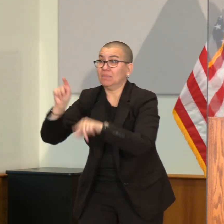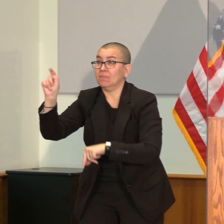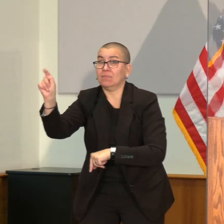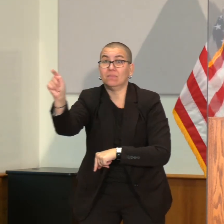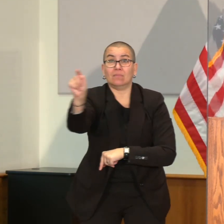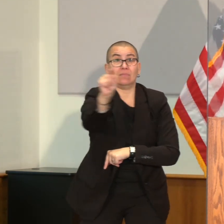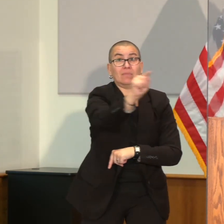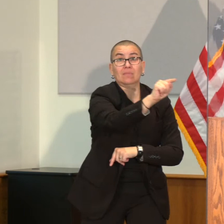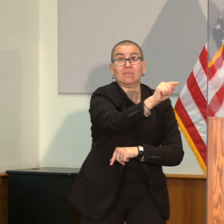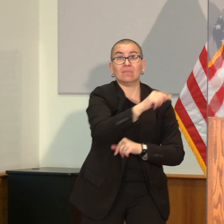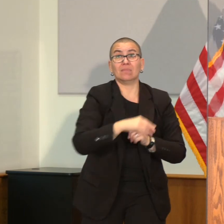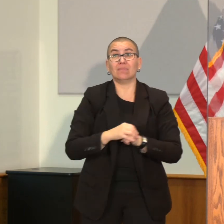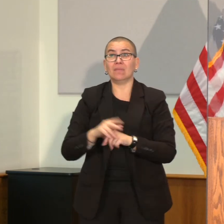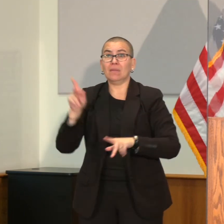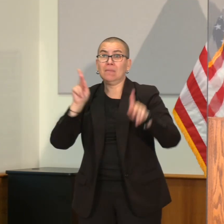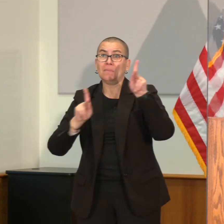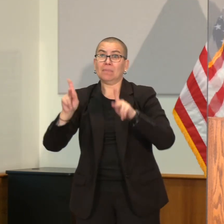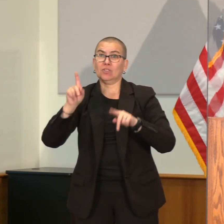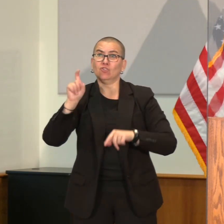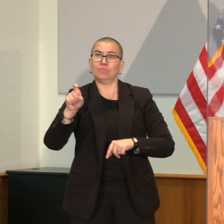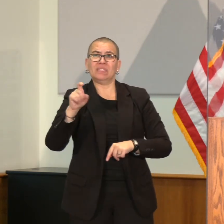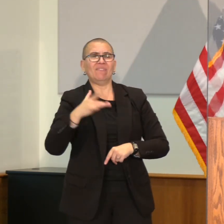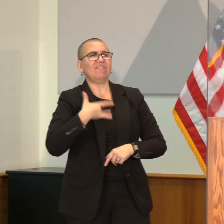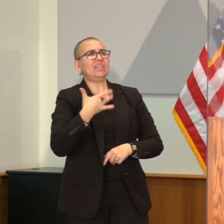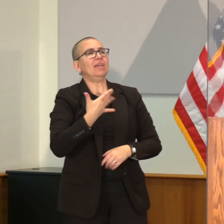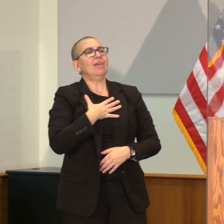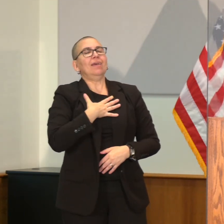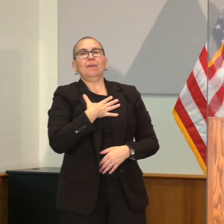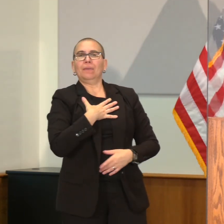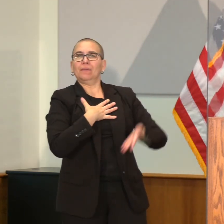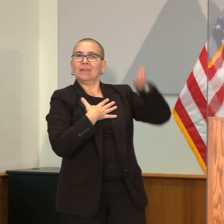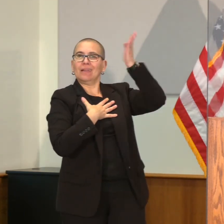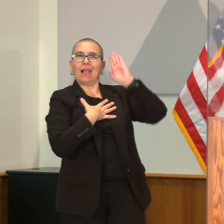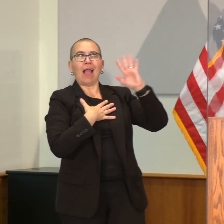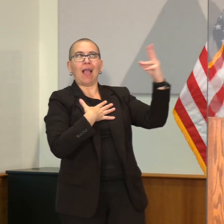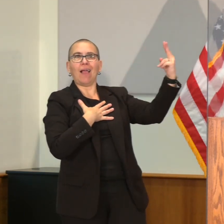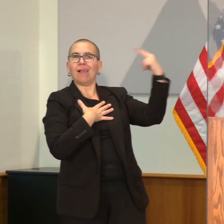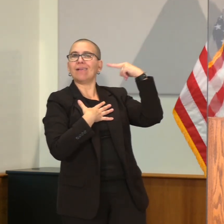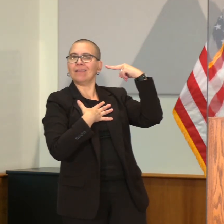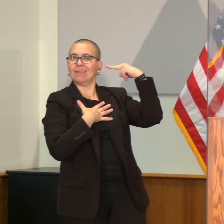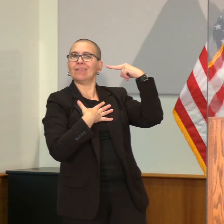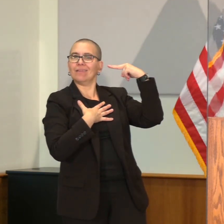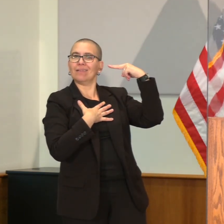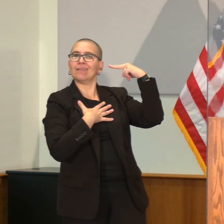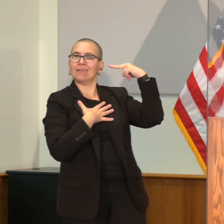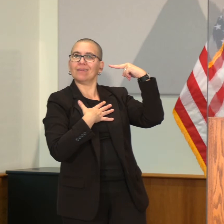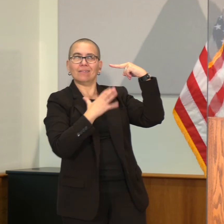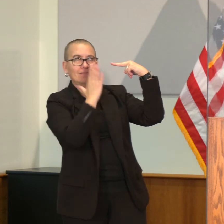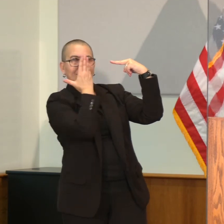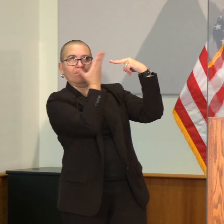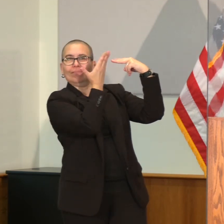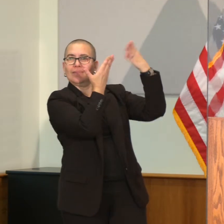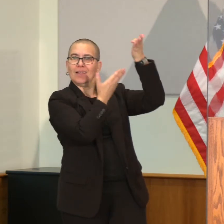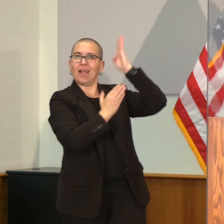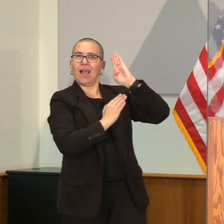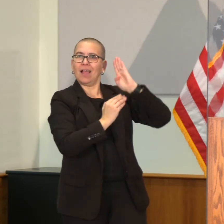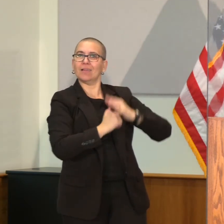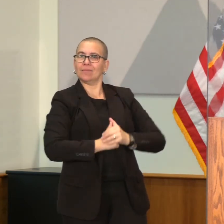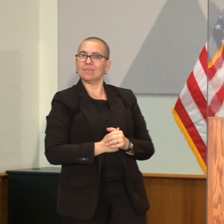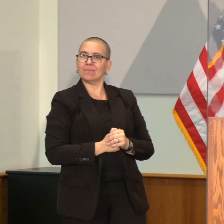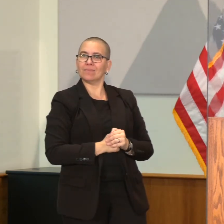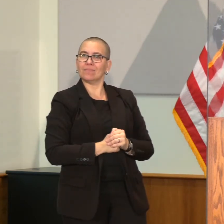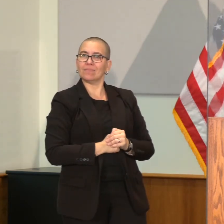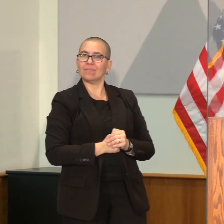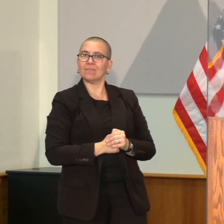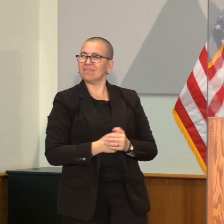righteousness and not just by the hands of a powerful few. We answer to Him. People of Minnesota have lost faith in us as